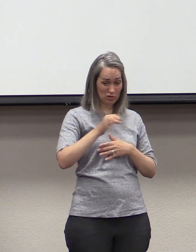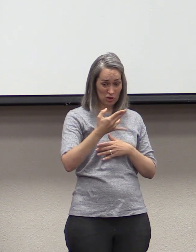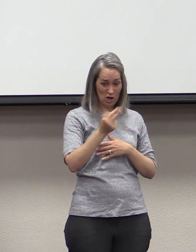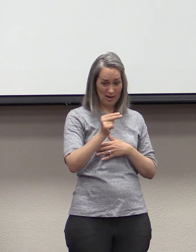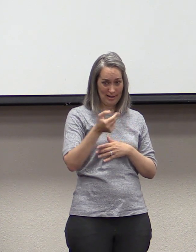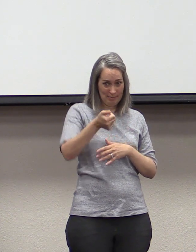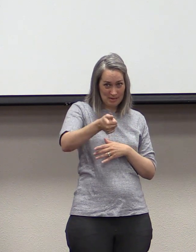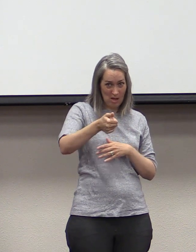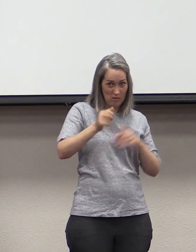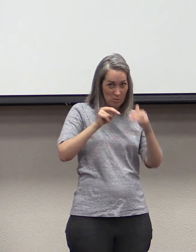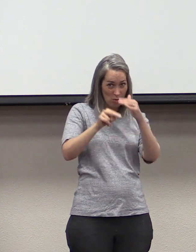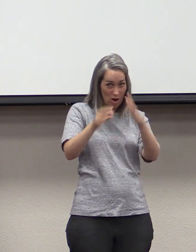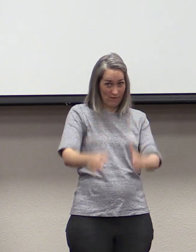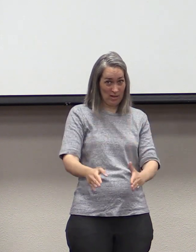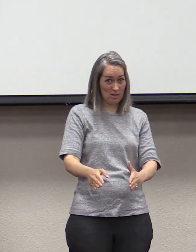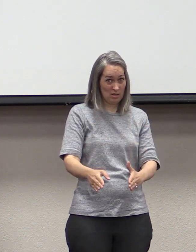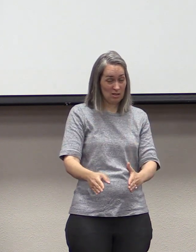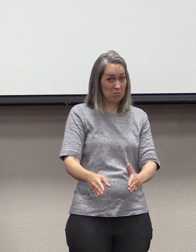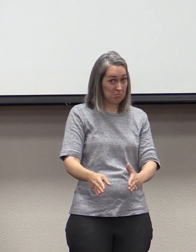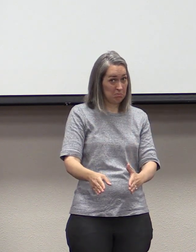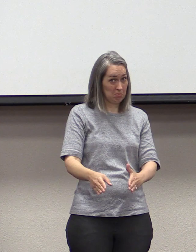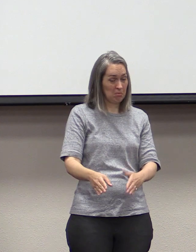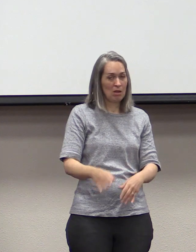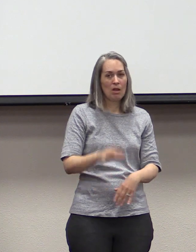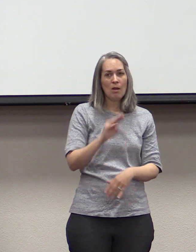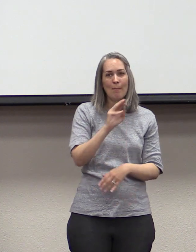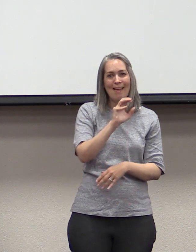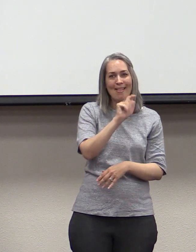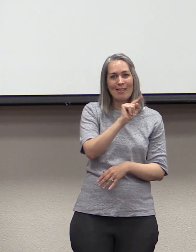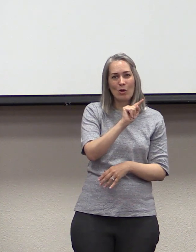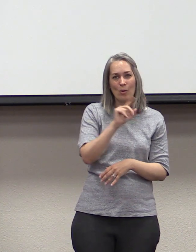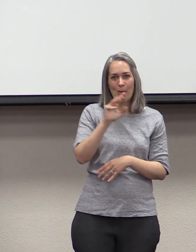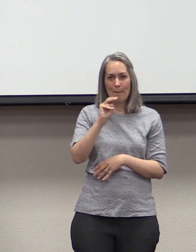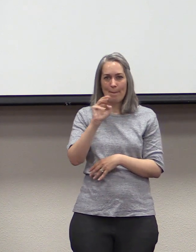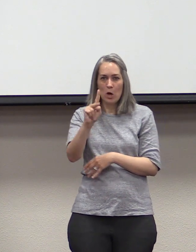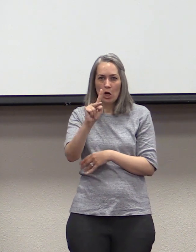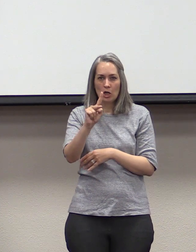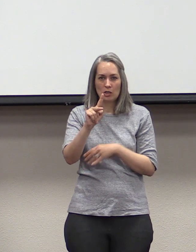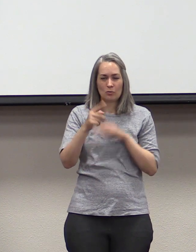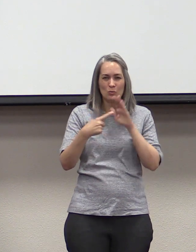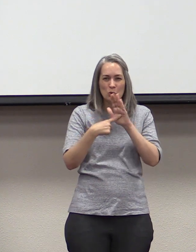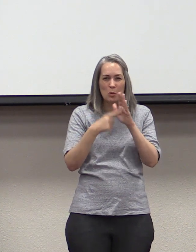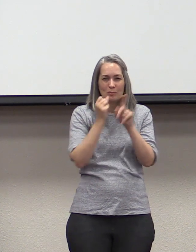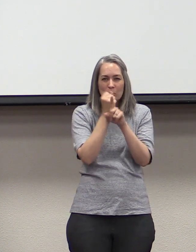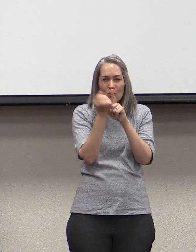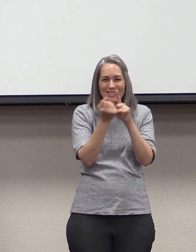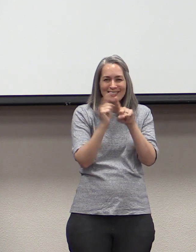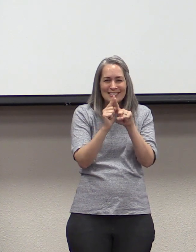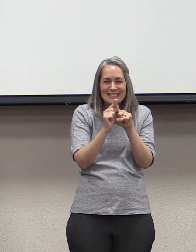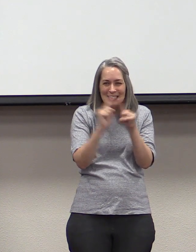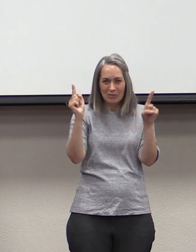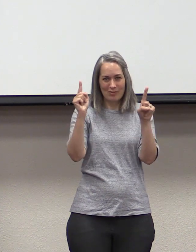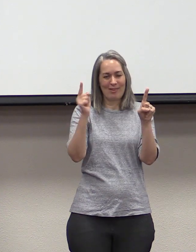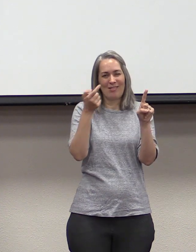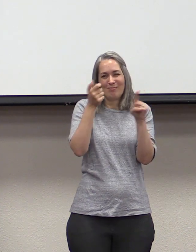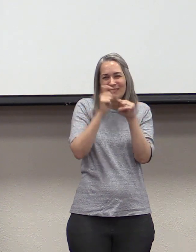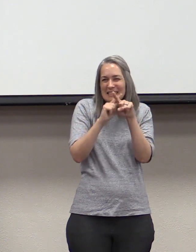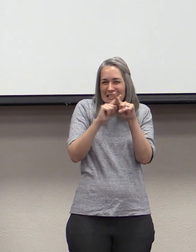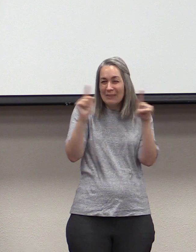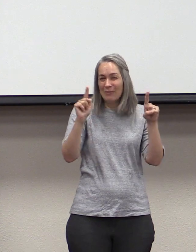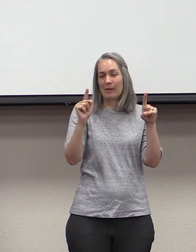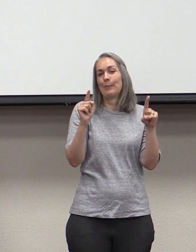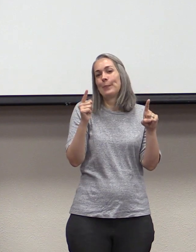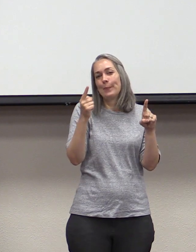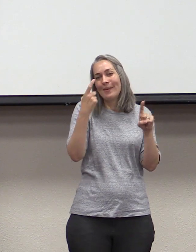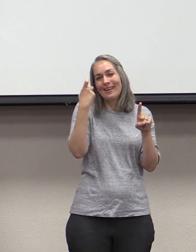It's interesting, the contrast between how Matthew and Mark portray this situation. Because